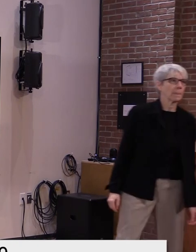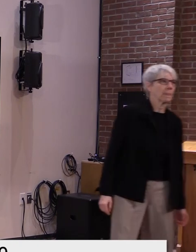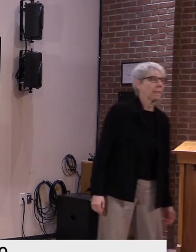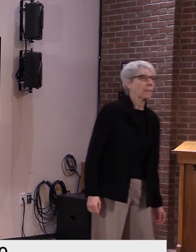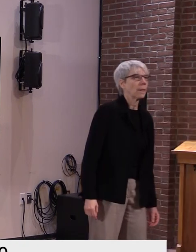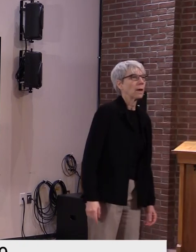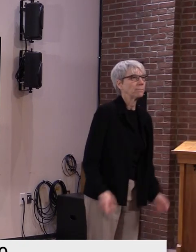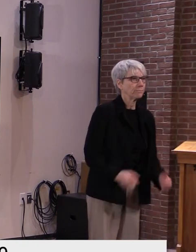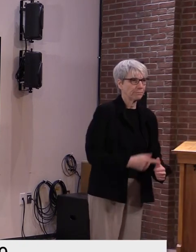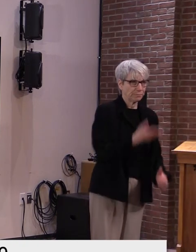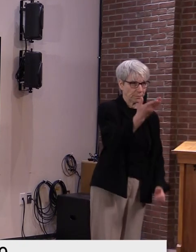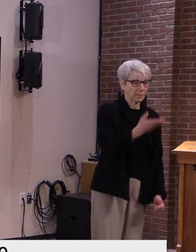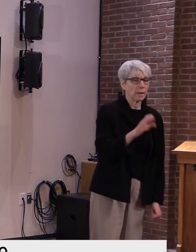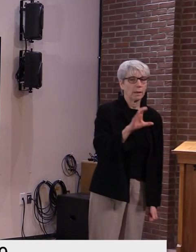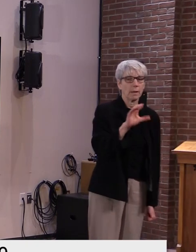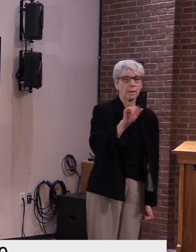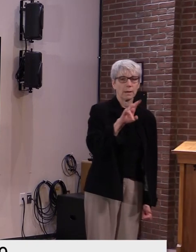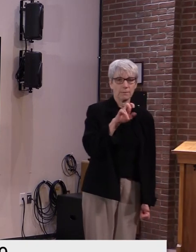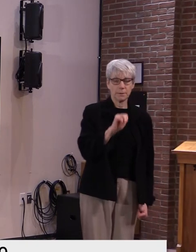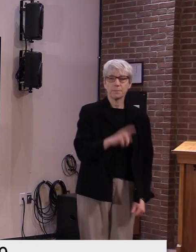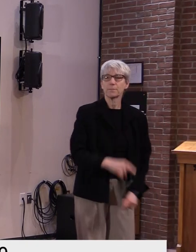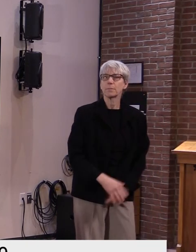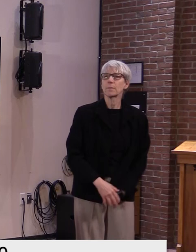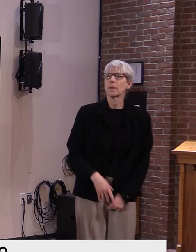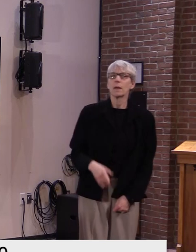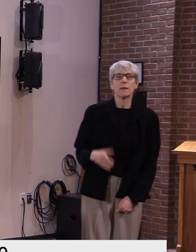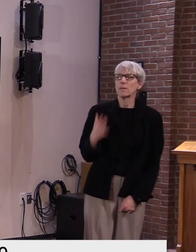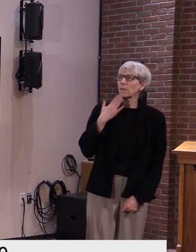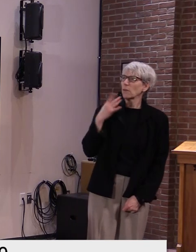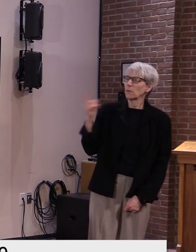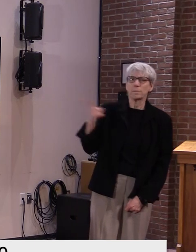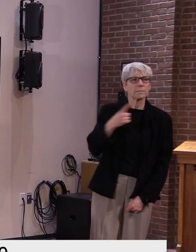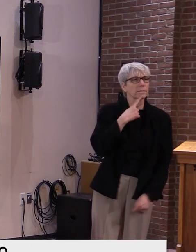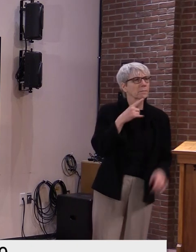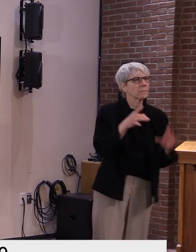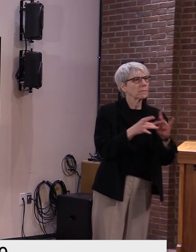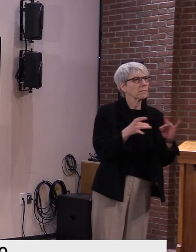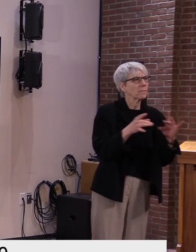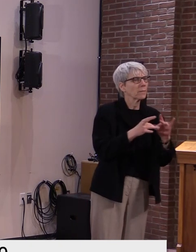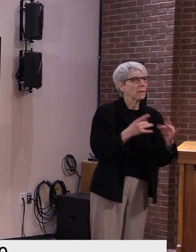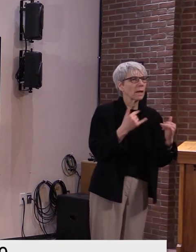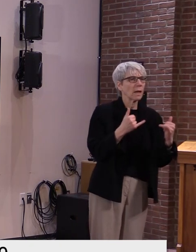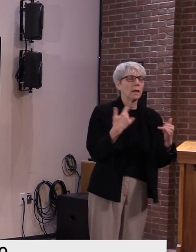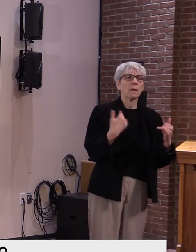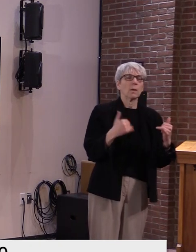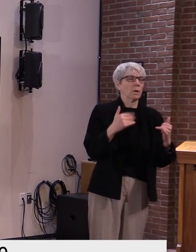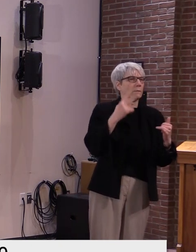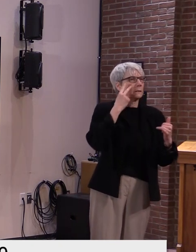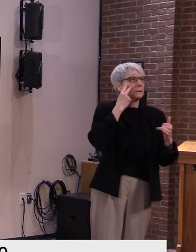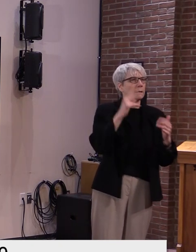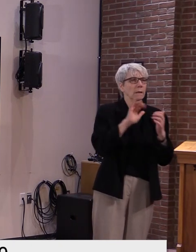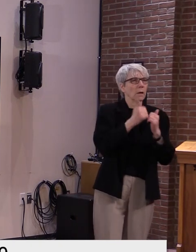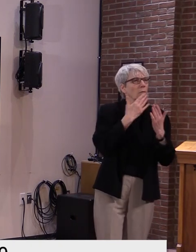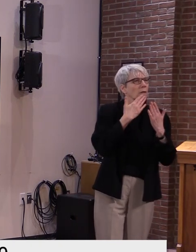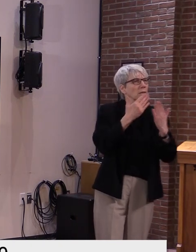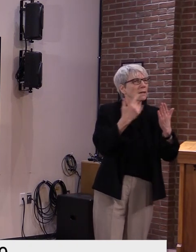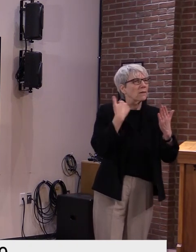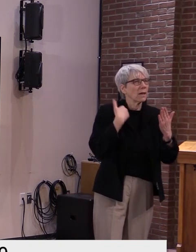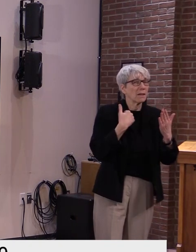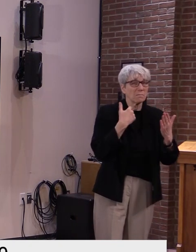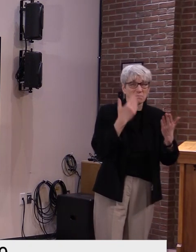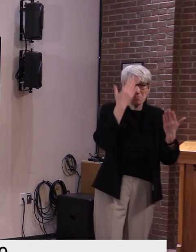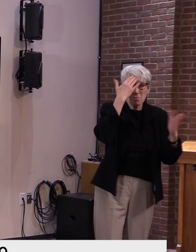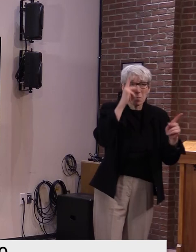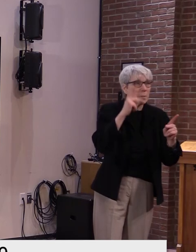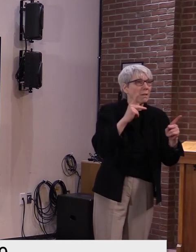So, looking at the data today, you said that it's too soon to see the full impact of Thanksgiving and